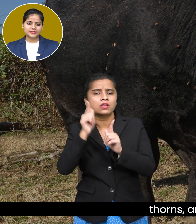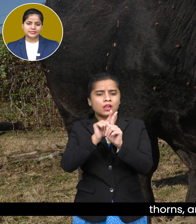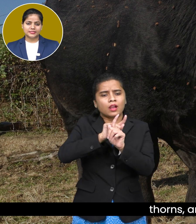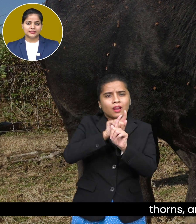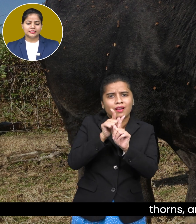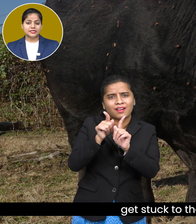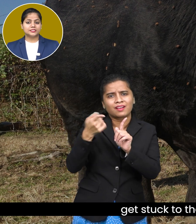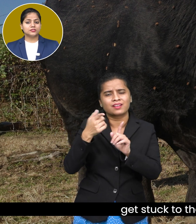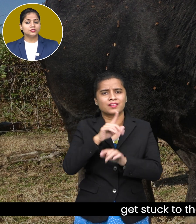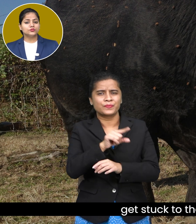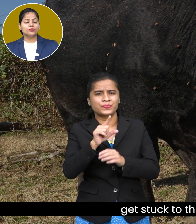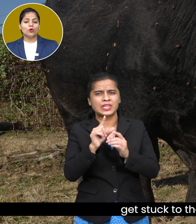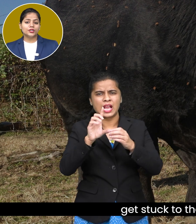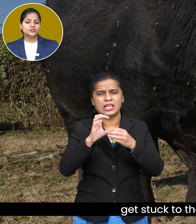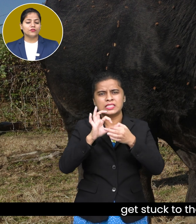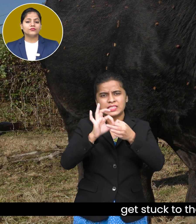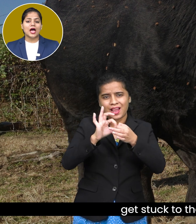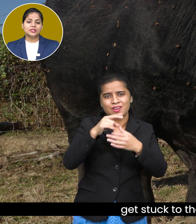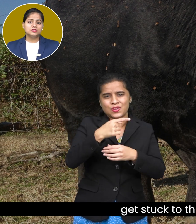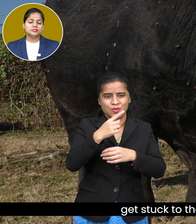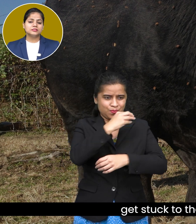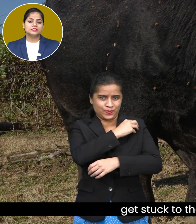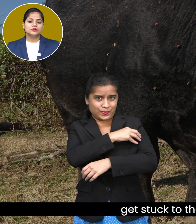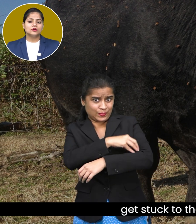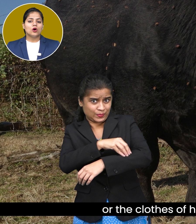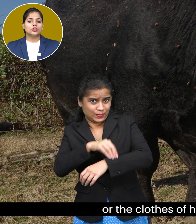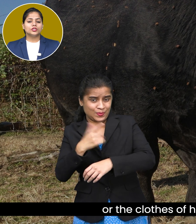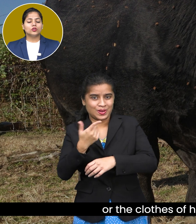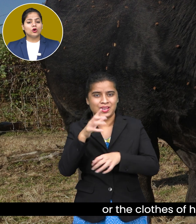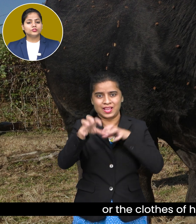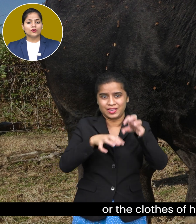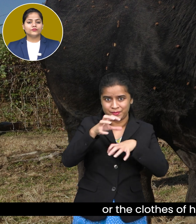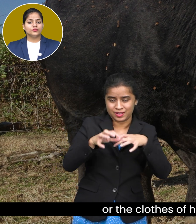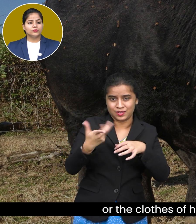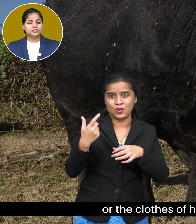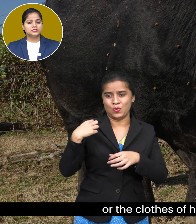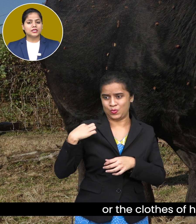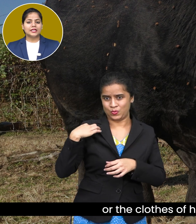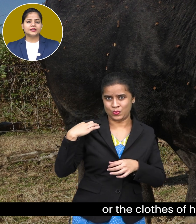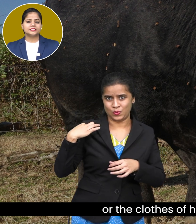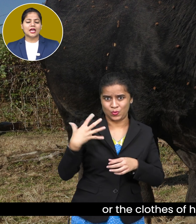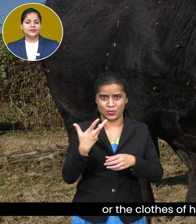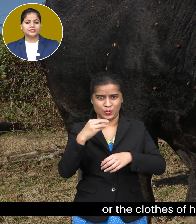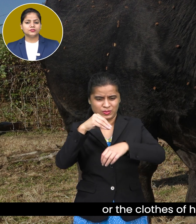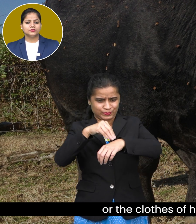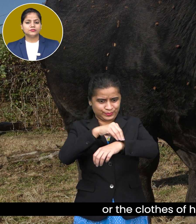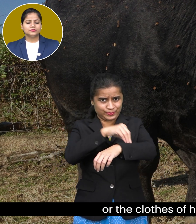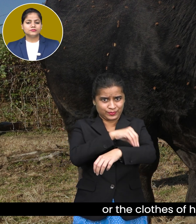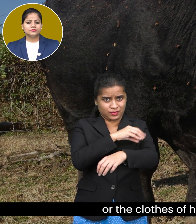parts get stuck to the bodies of animals or the clothes of humans and get